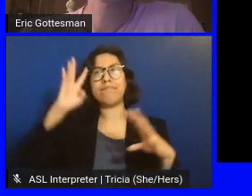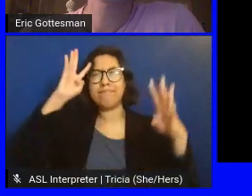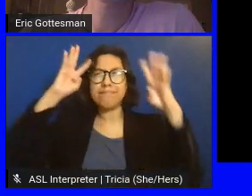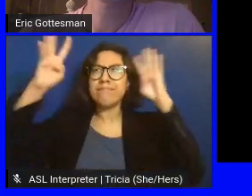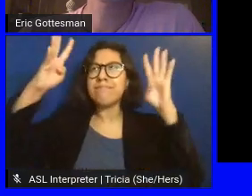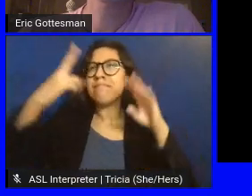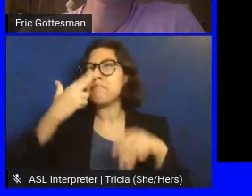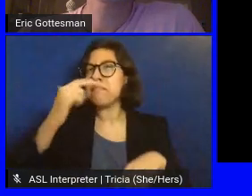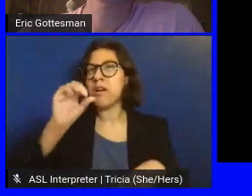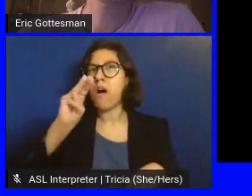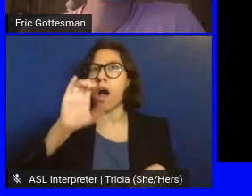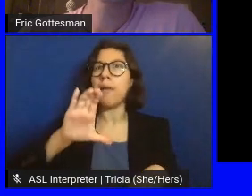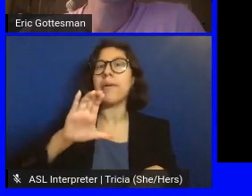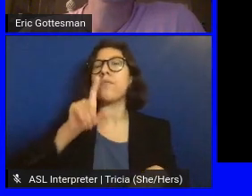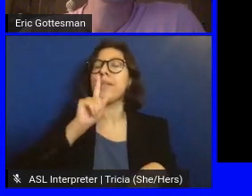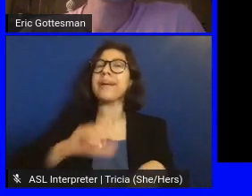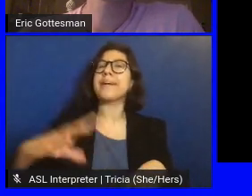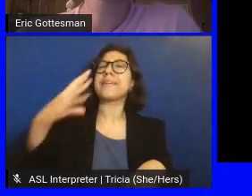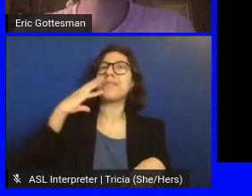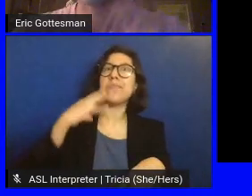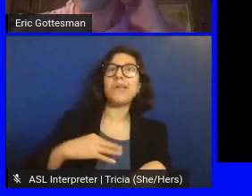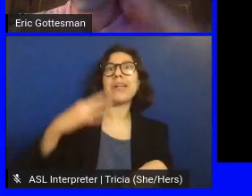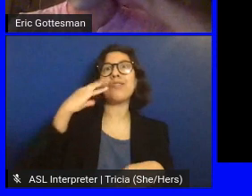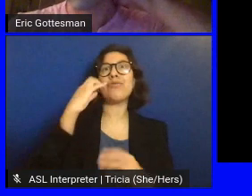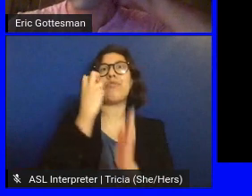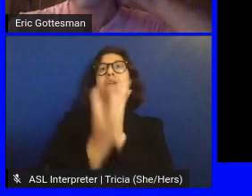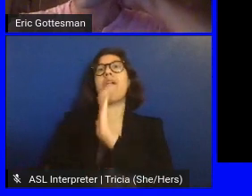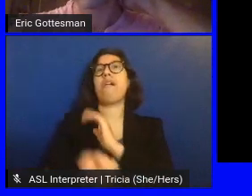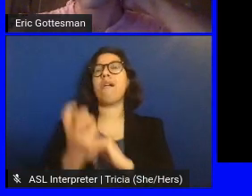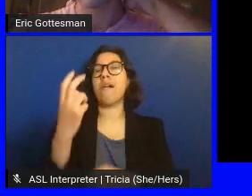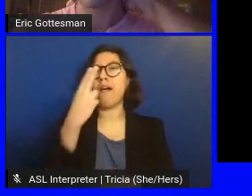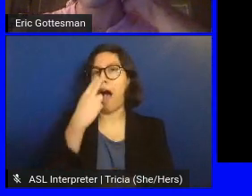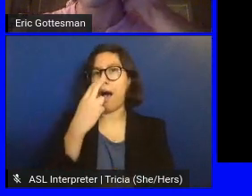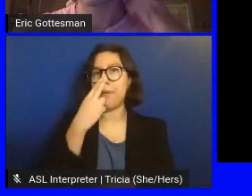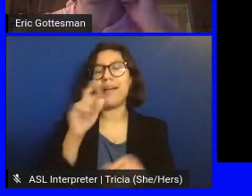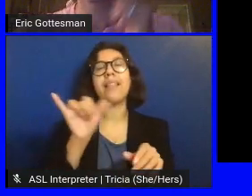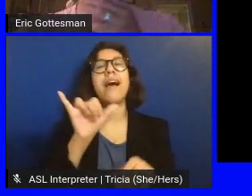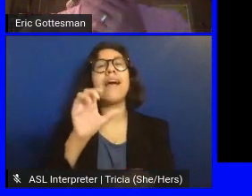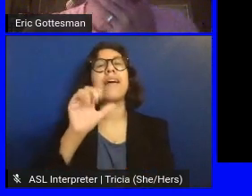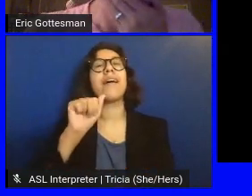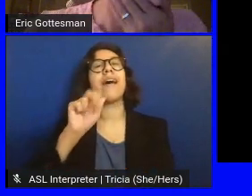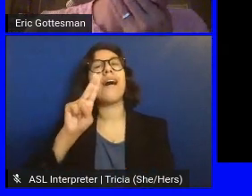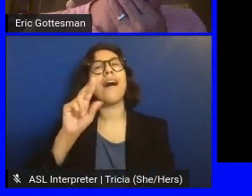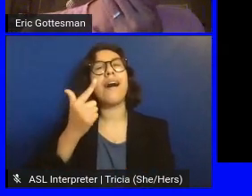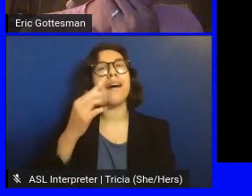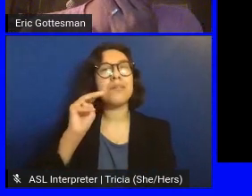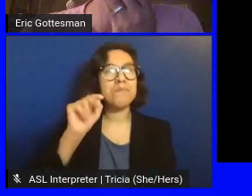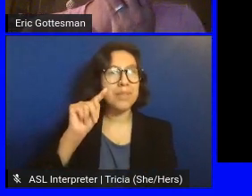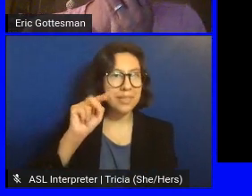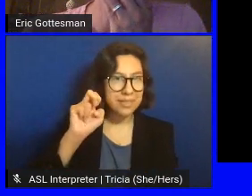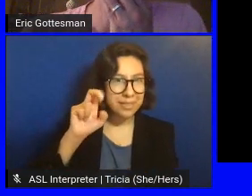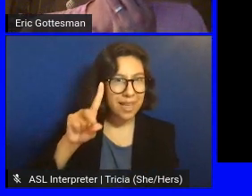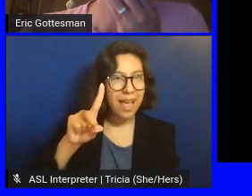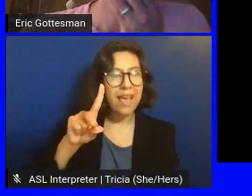So experiential comics, which could incorporate augmented reality, virtual reality, and in this case,